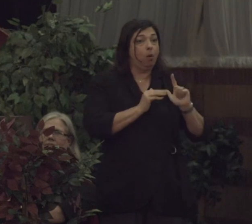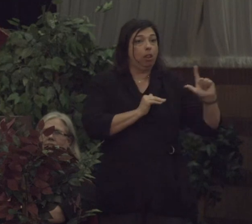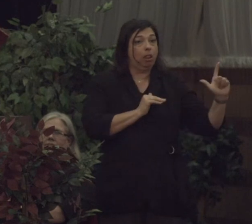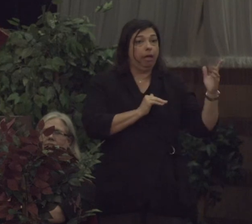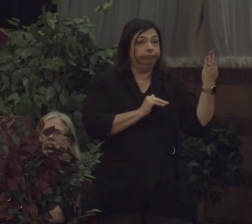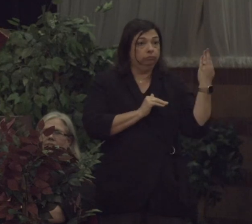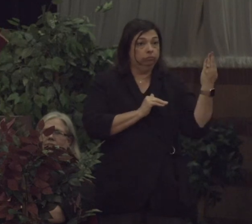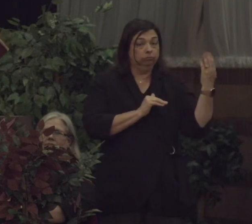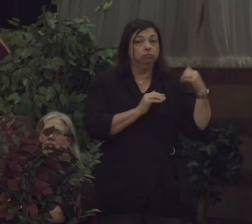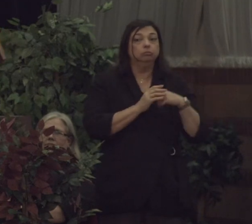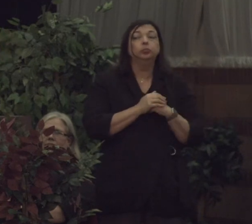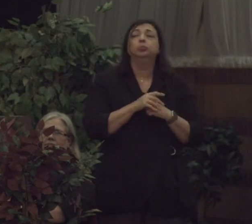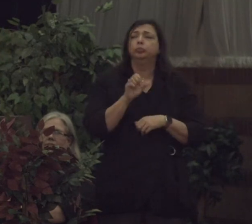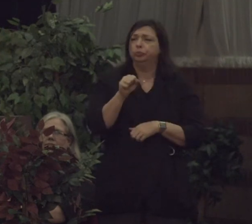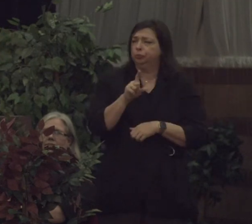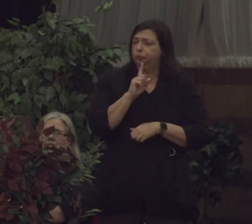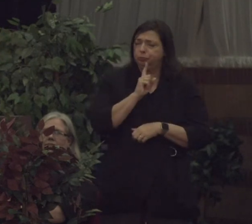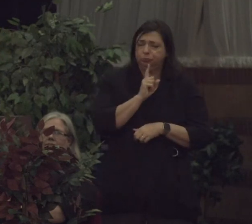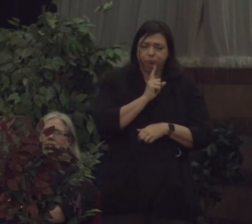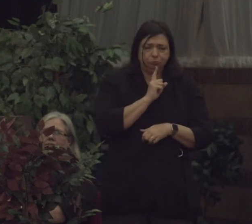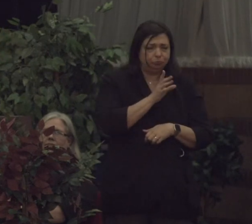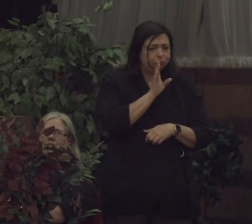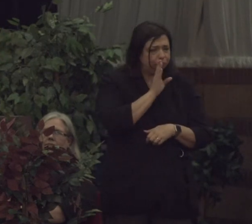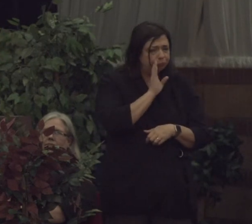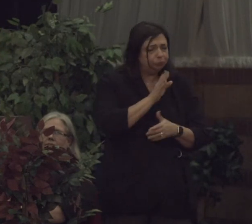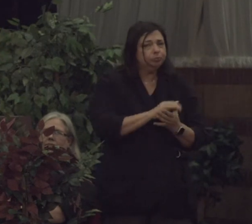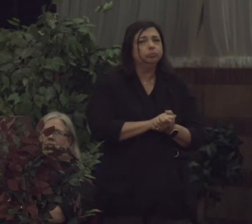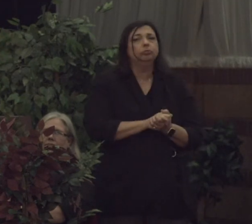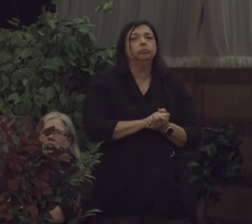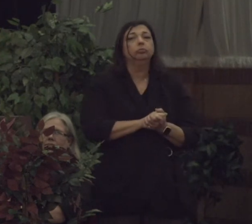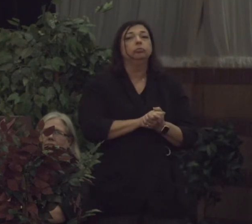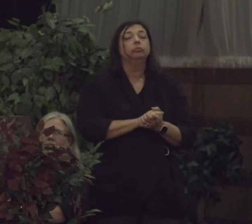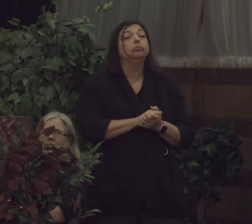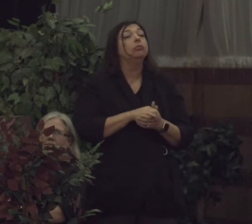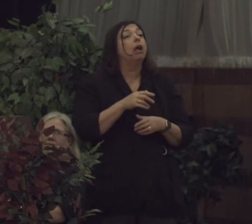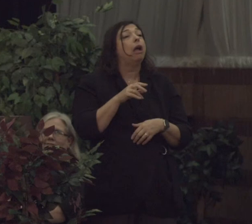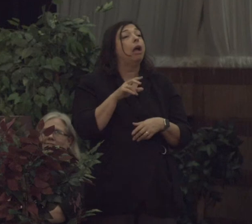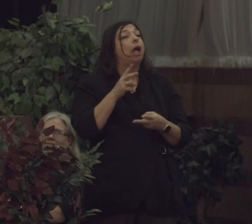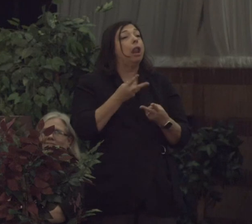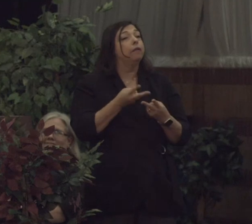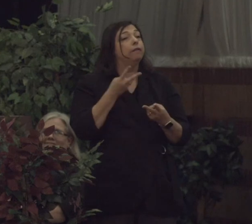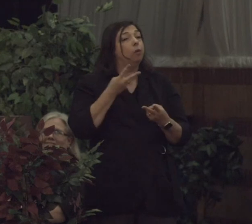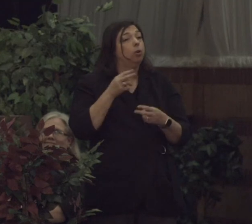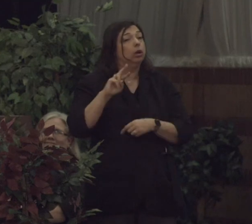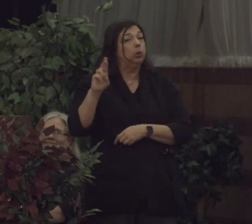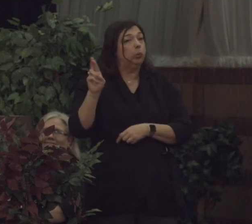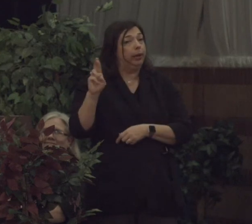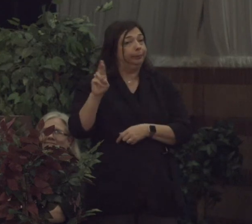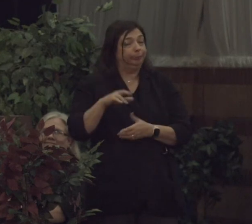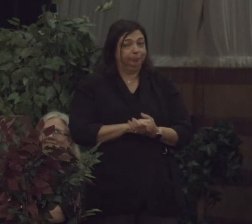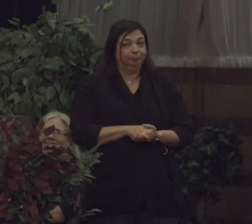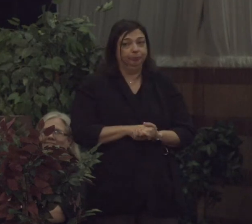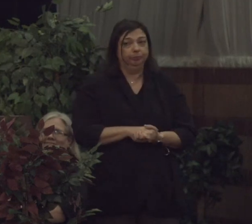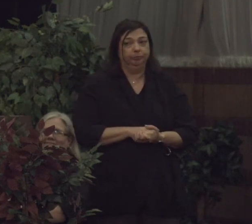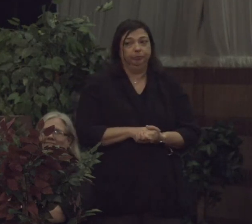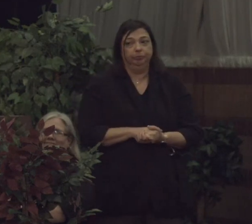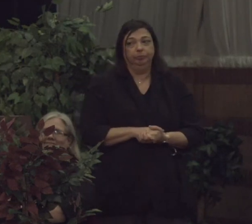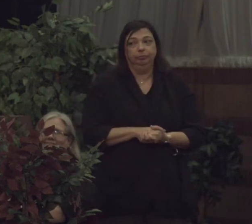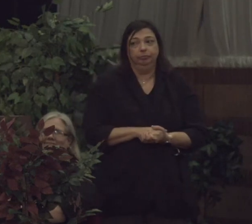hand. Yes, ma'am. Absolutely. And a fork in my right.